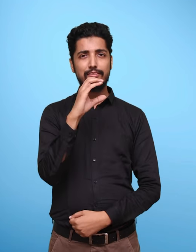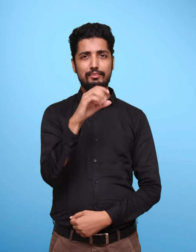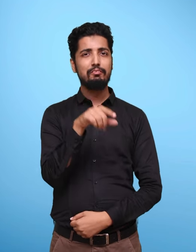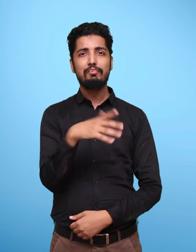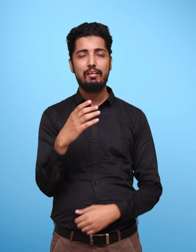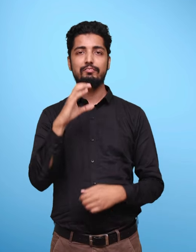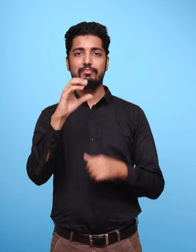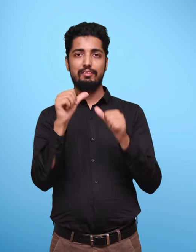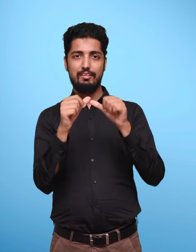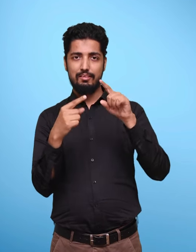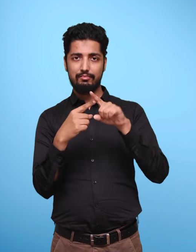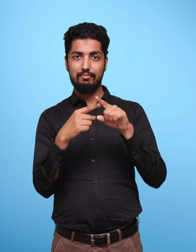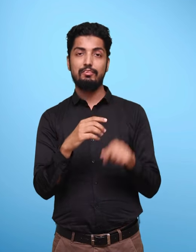C is for cat,